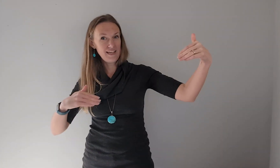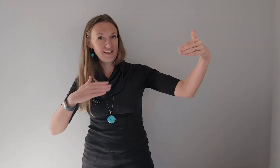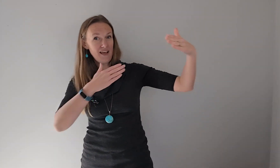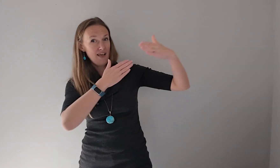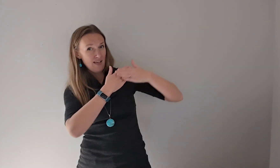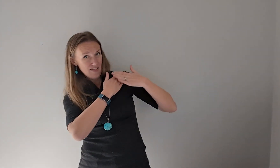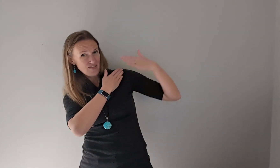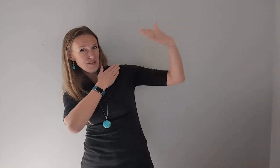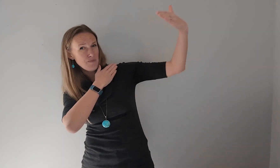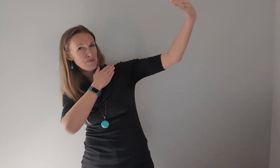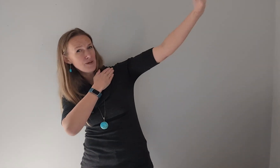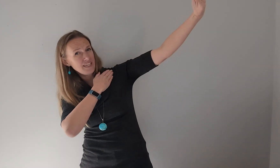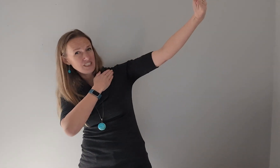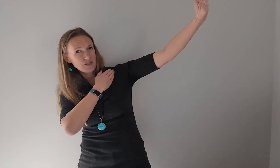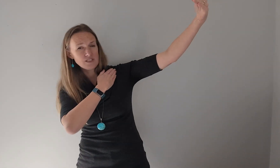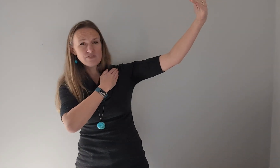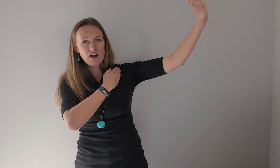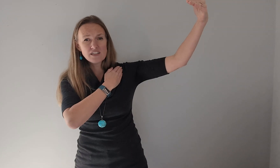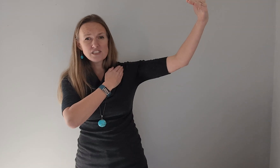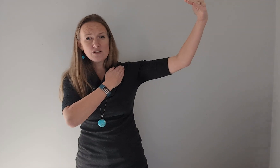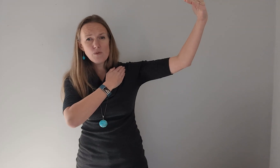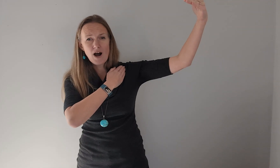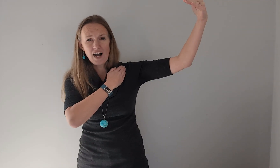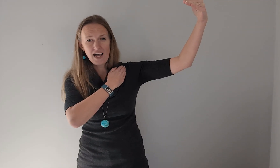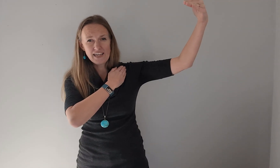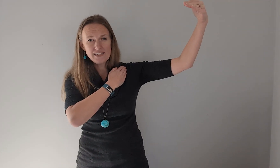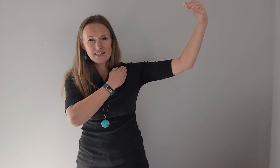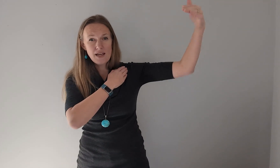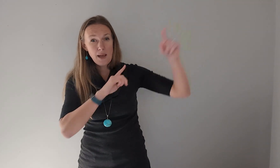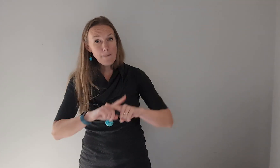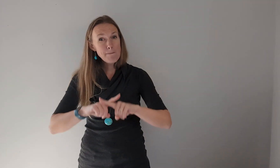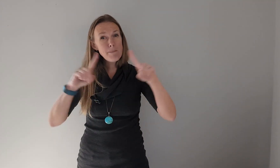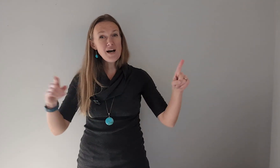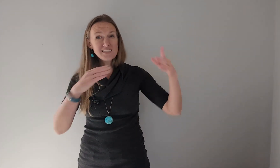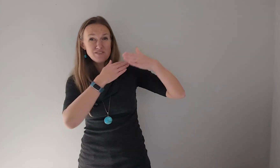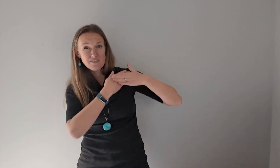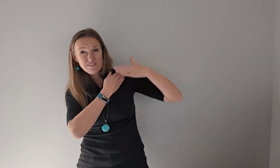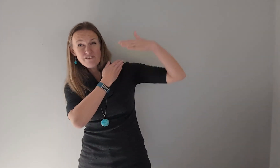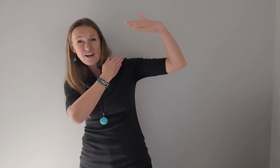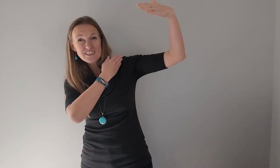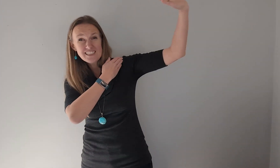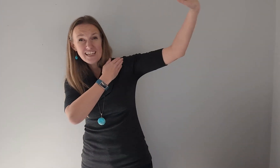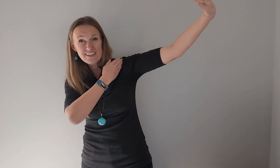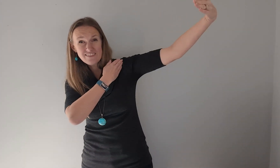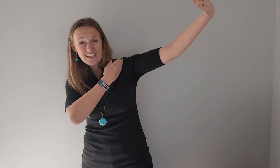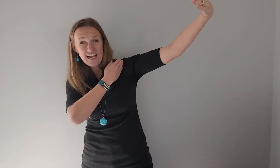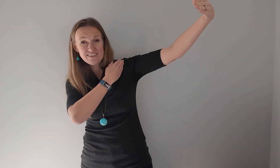separated. The breach was far too wide. But from the far side of the